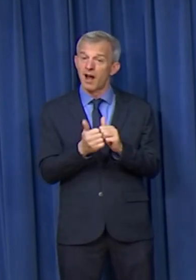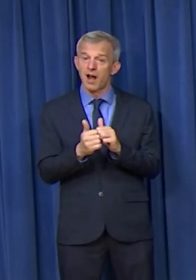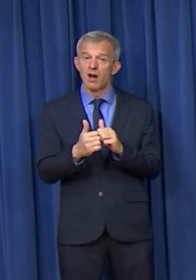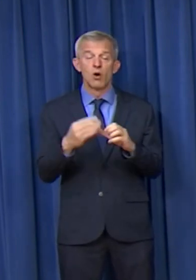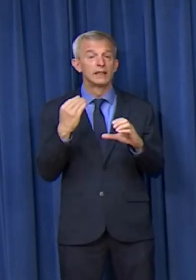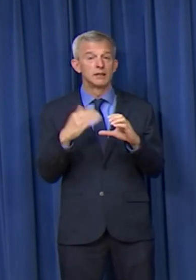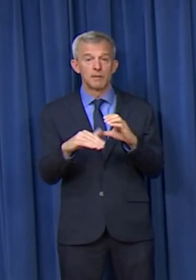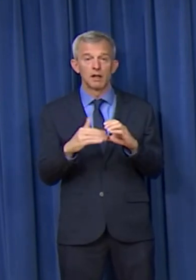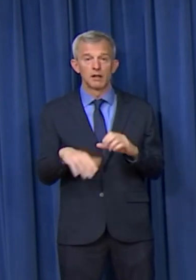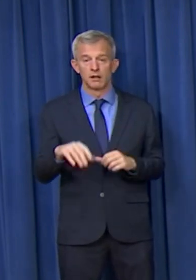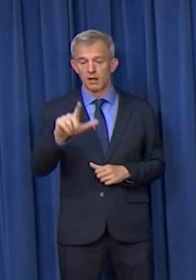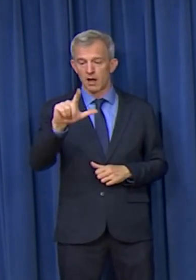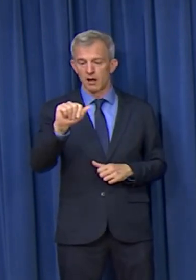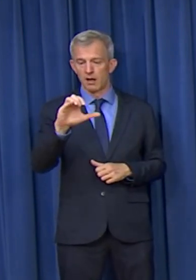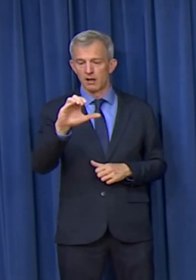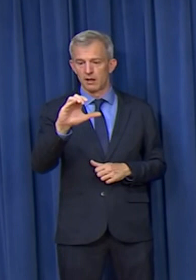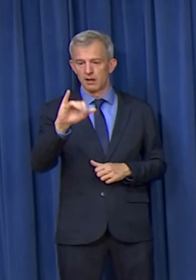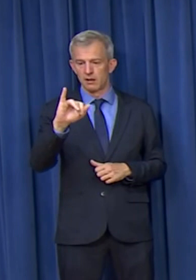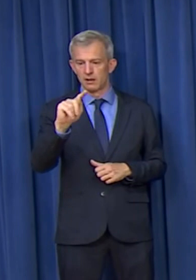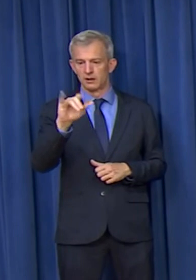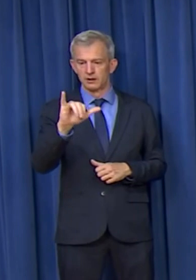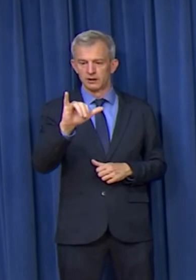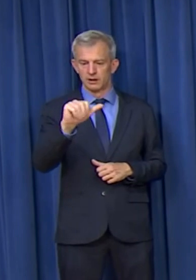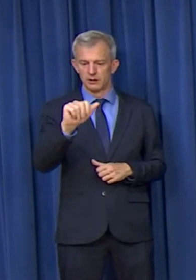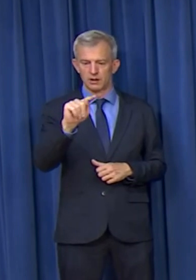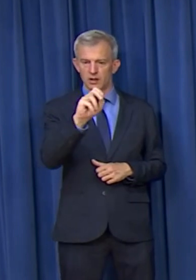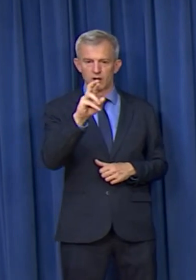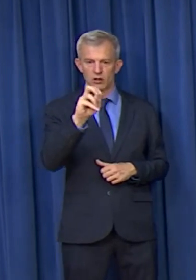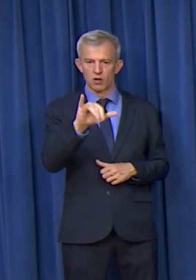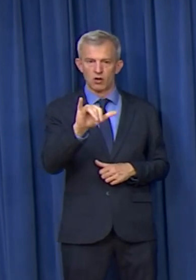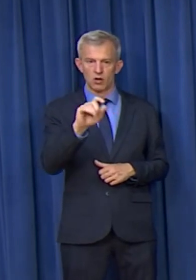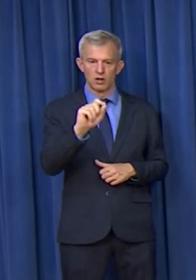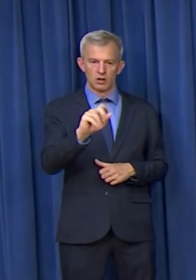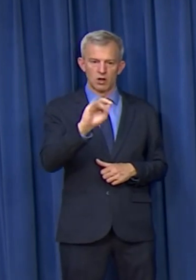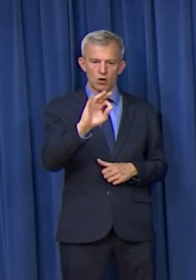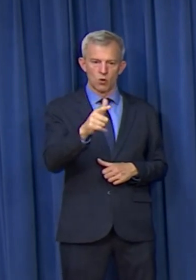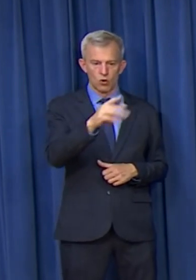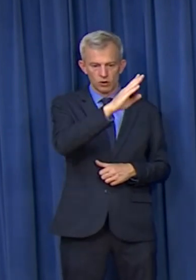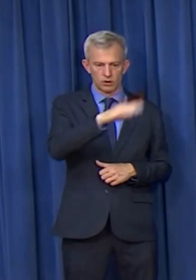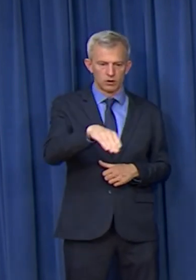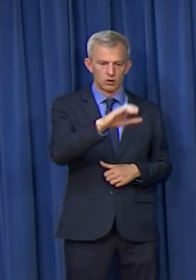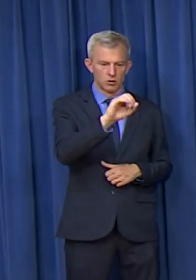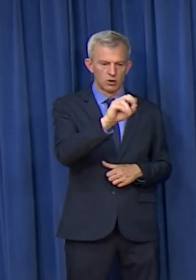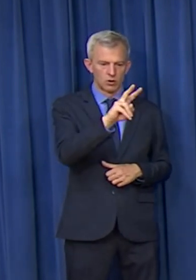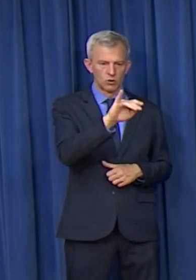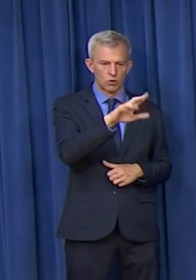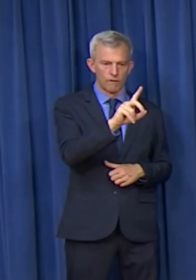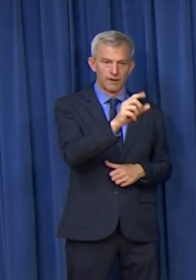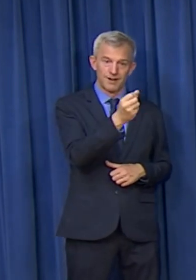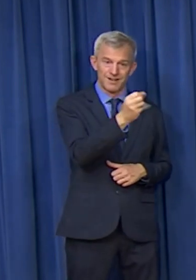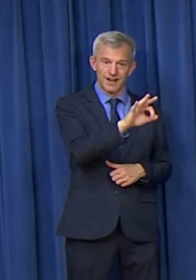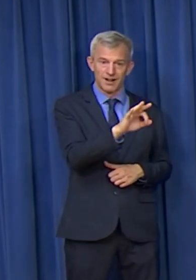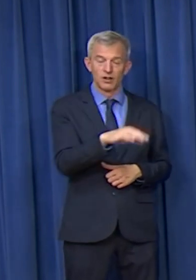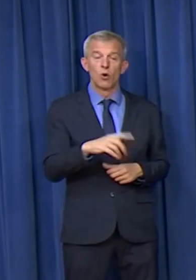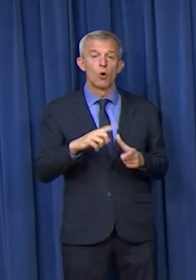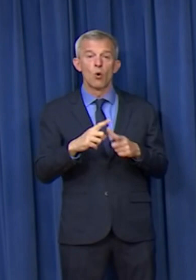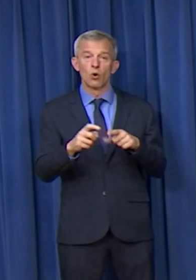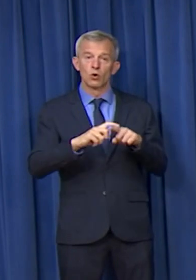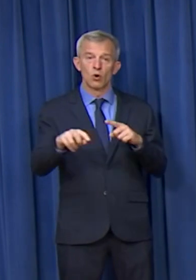email at lacityantorney.org/COVID-19. You can call us at